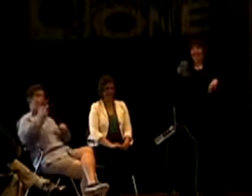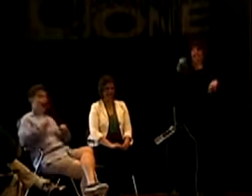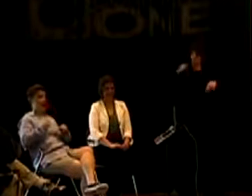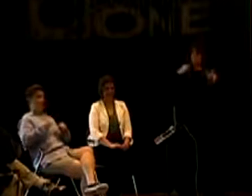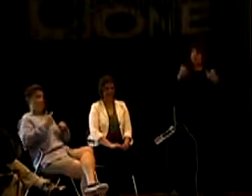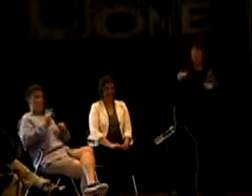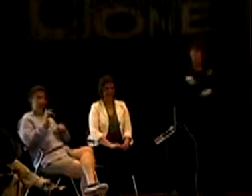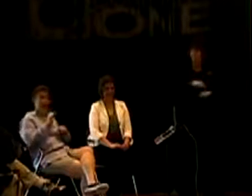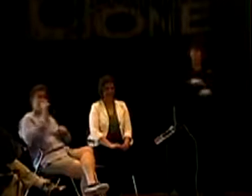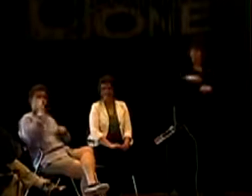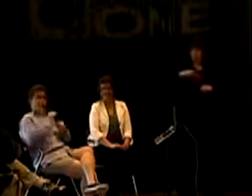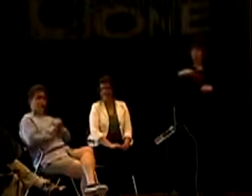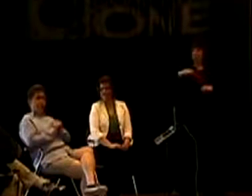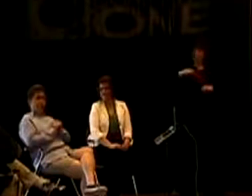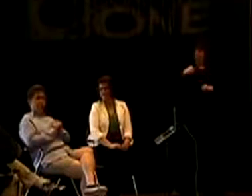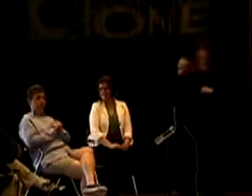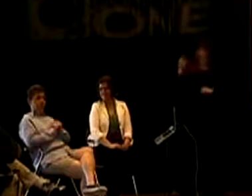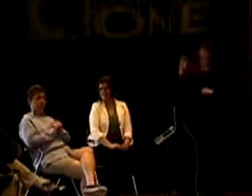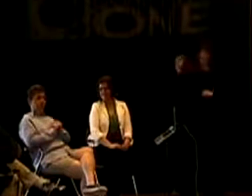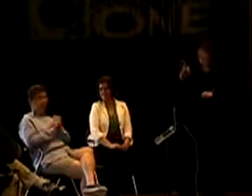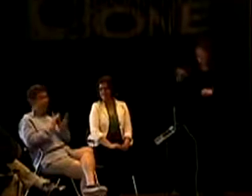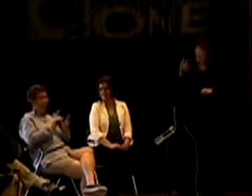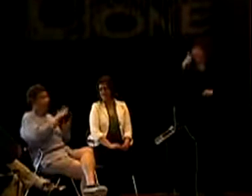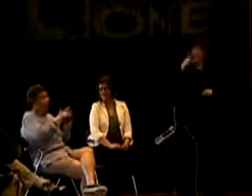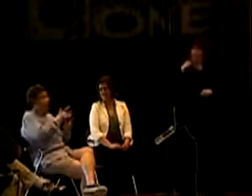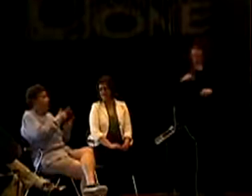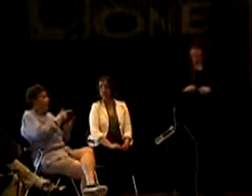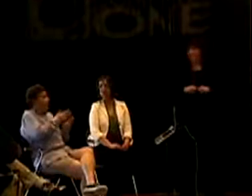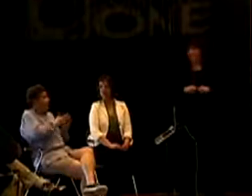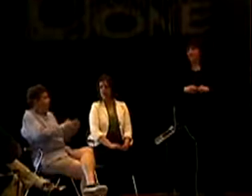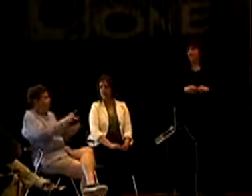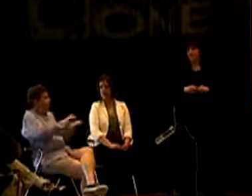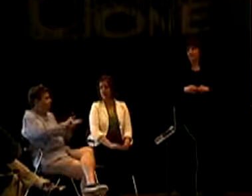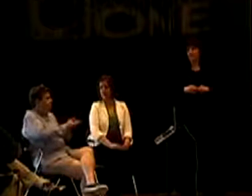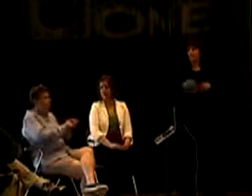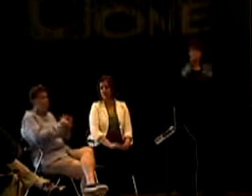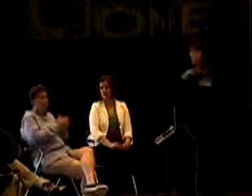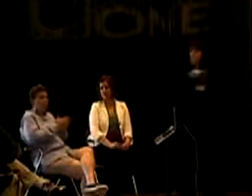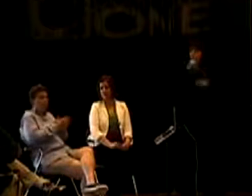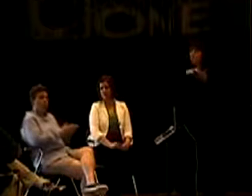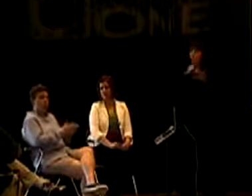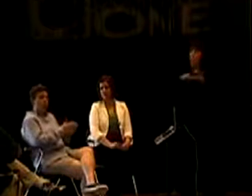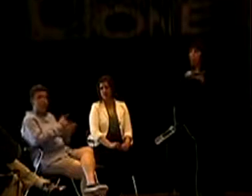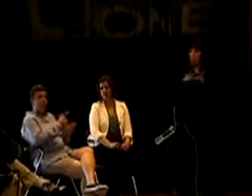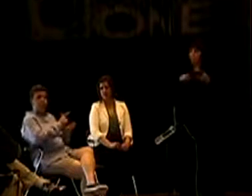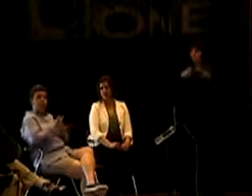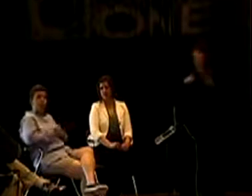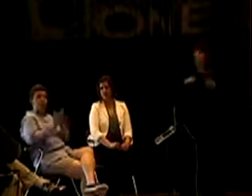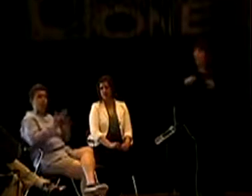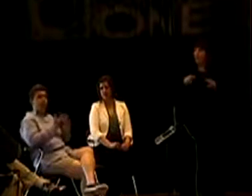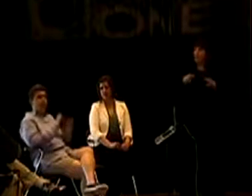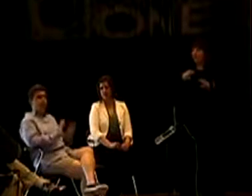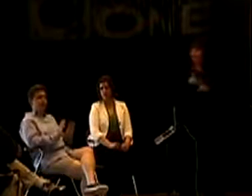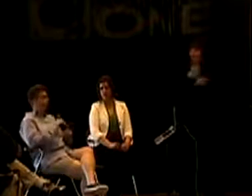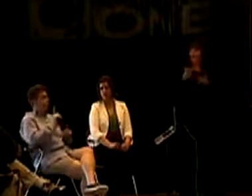playwriting. You want us to have similar experiences in the audience. So, Adina, the way that